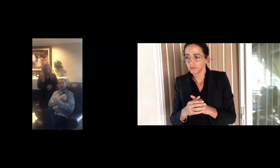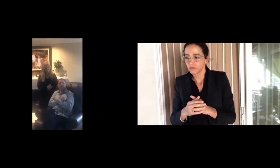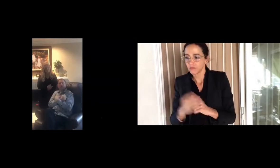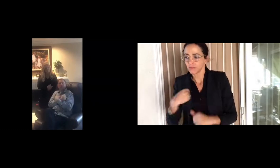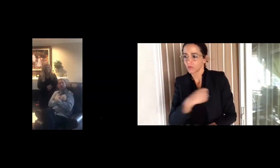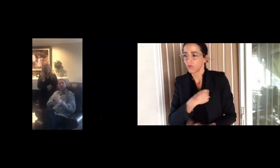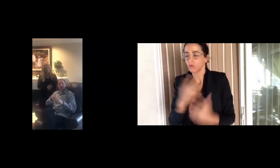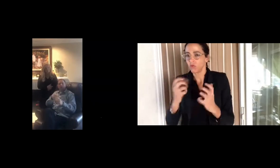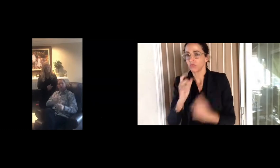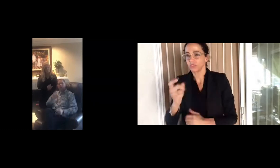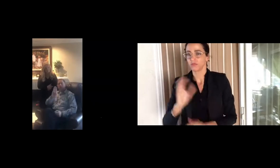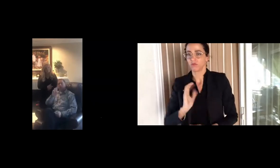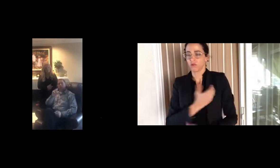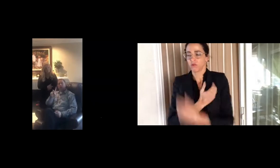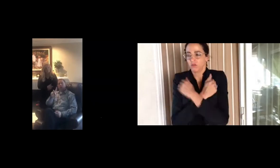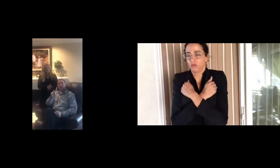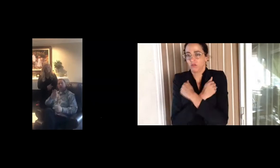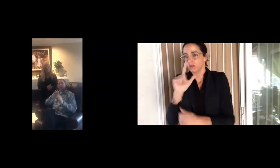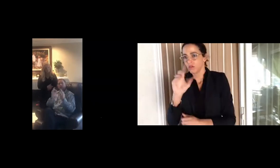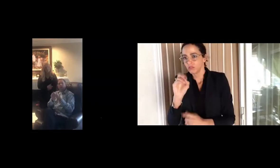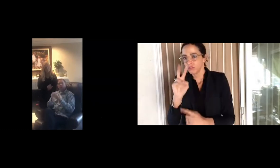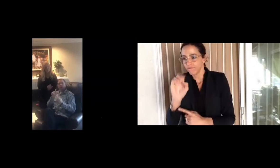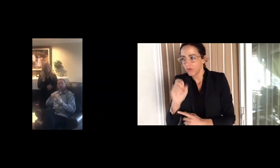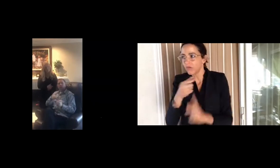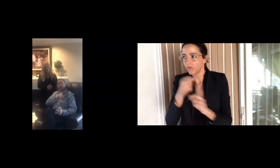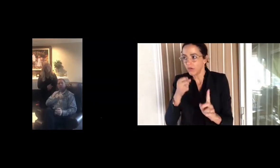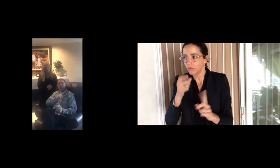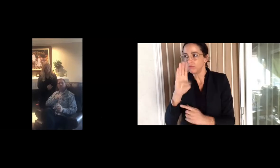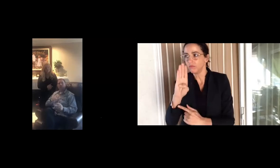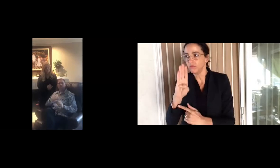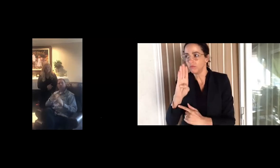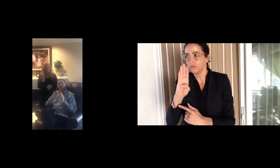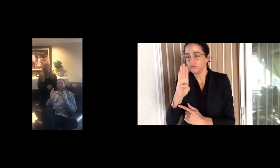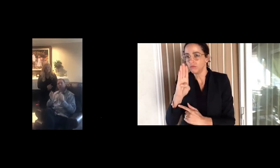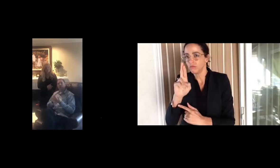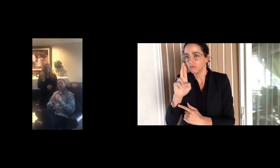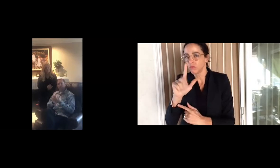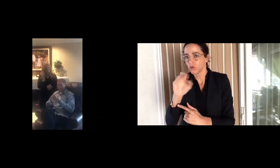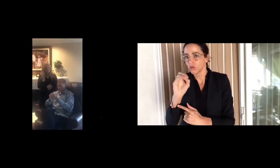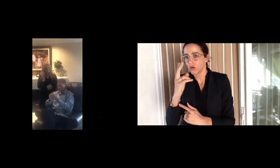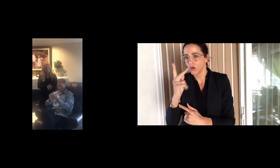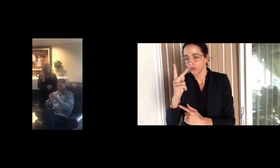our love from the Bullock family to the Lynch family.